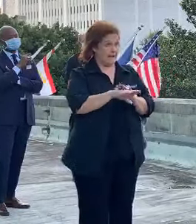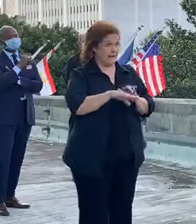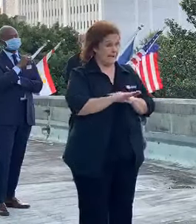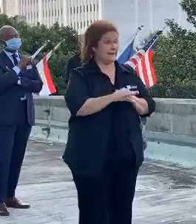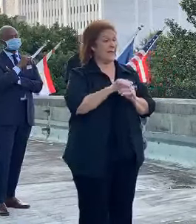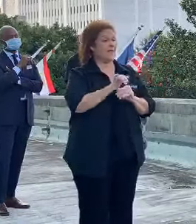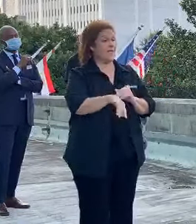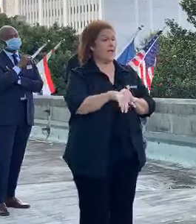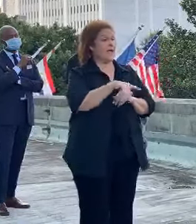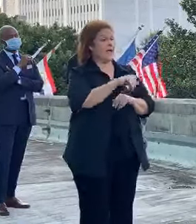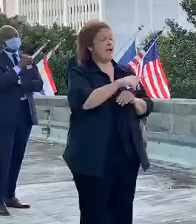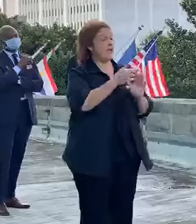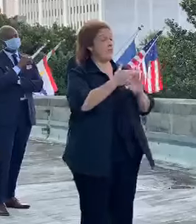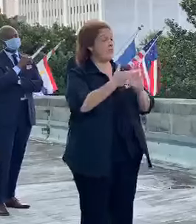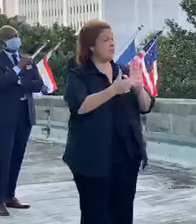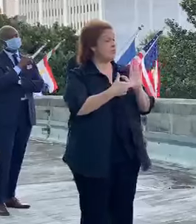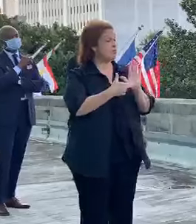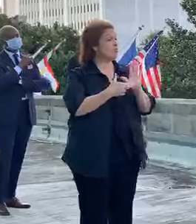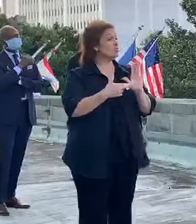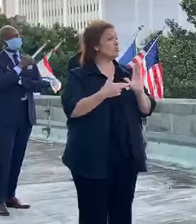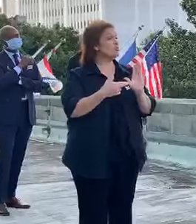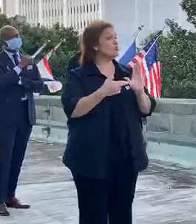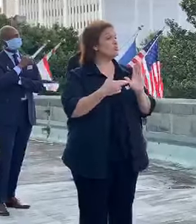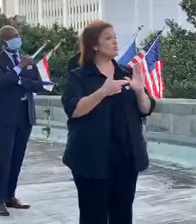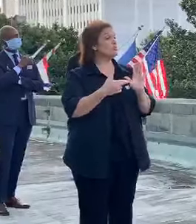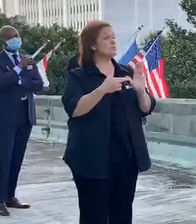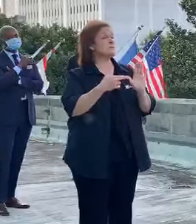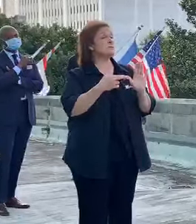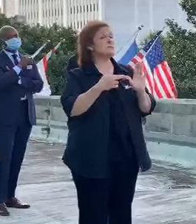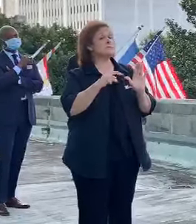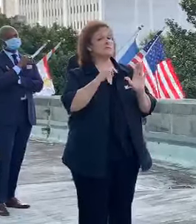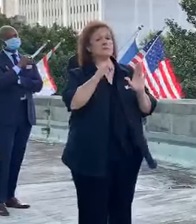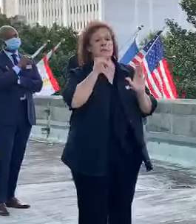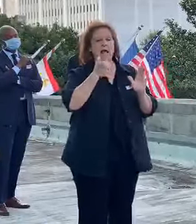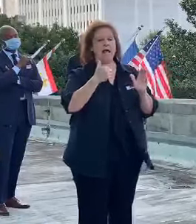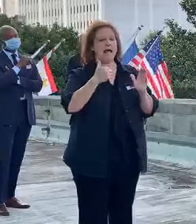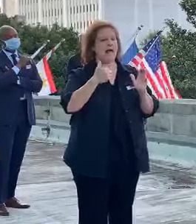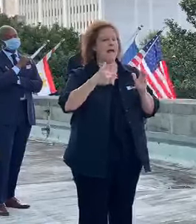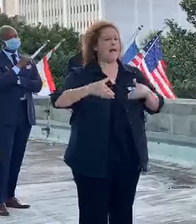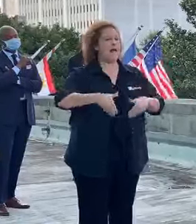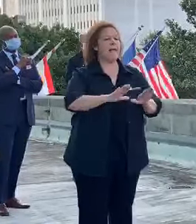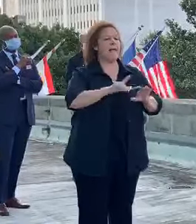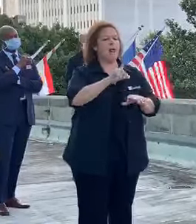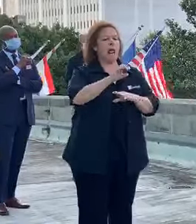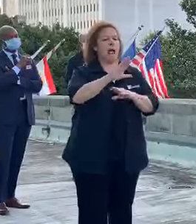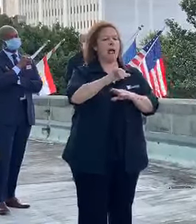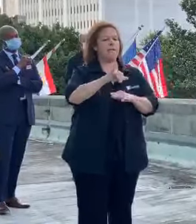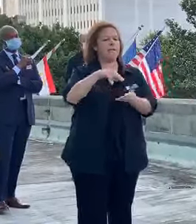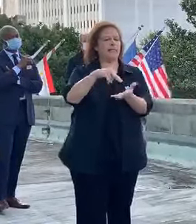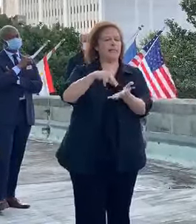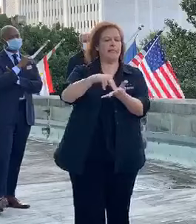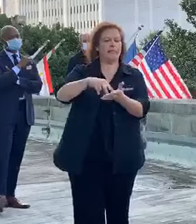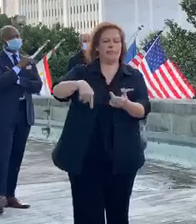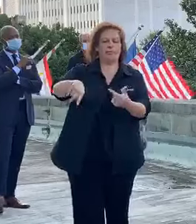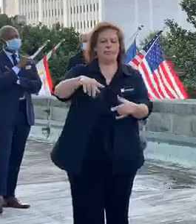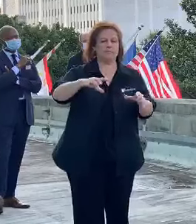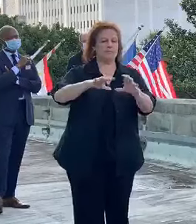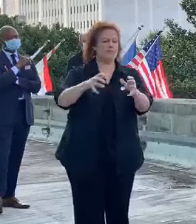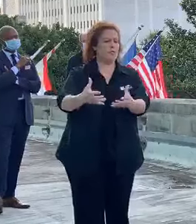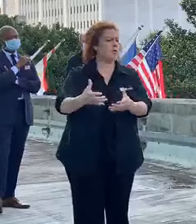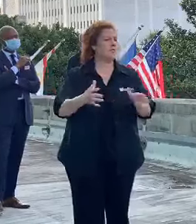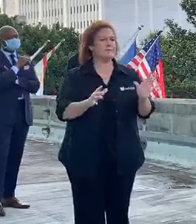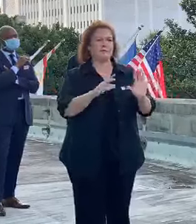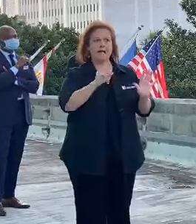speak to no places of, welcoming areas, none of that. They're very strict. And I would say maybe